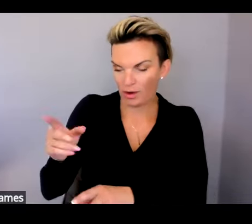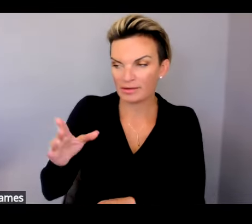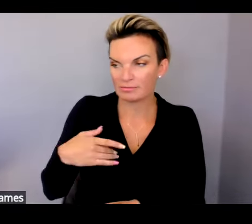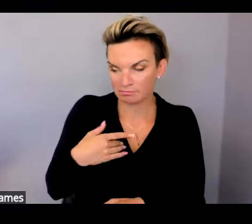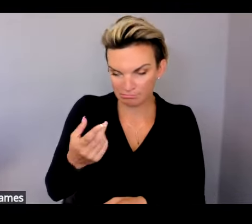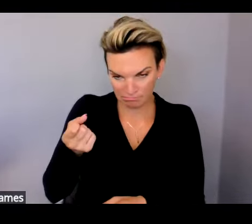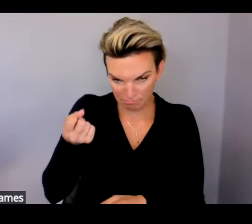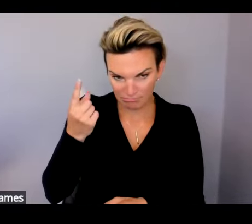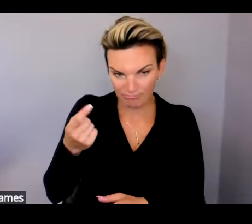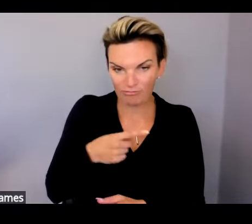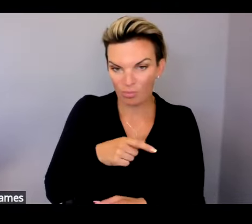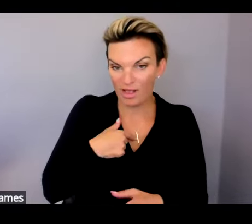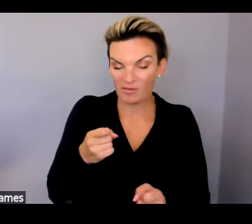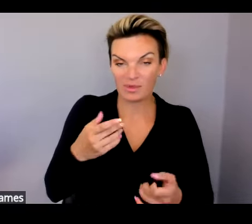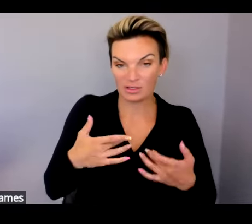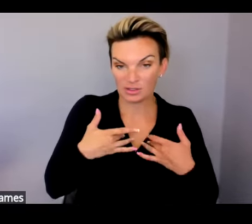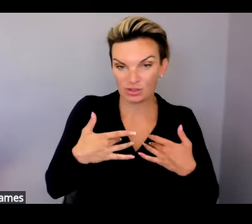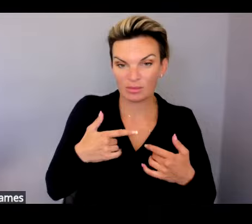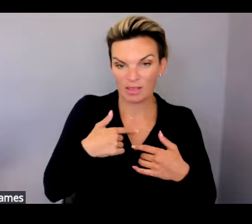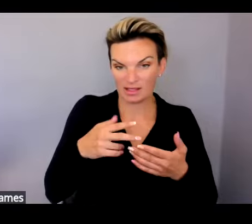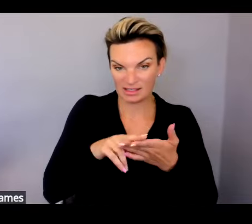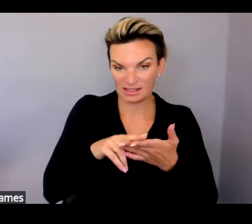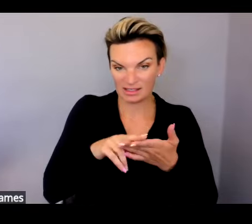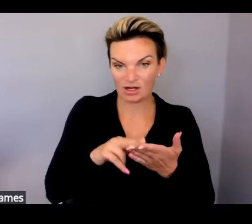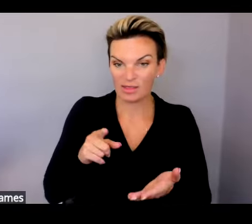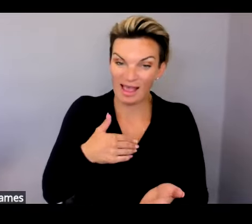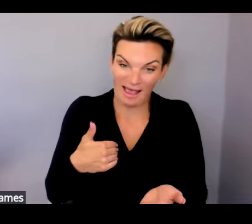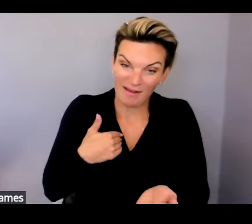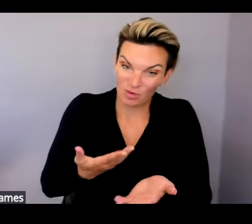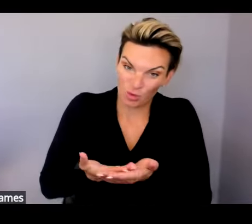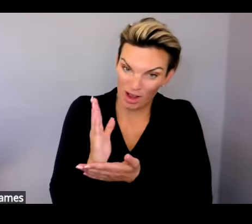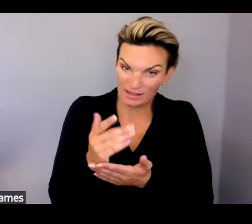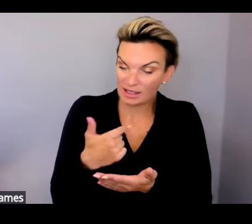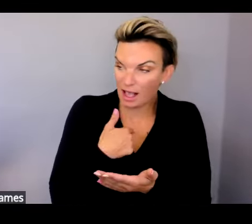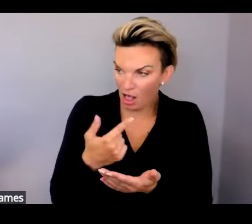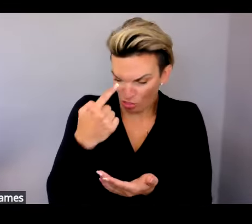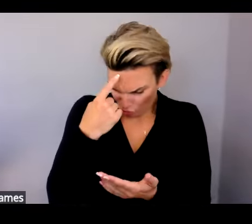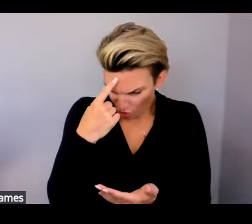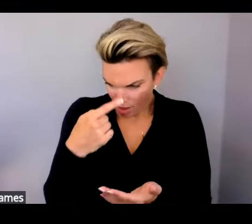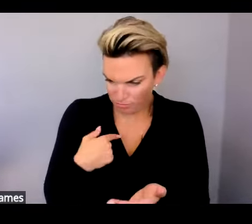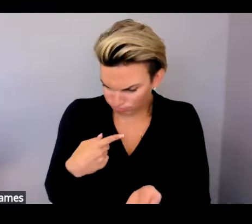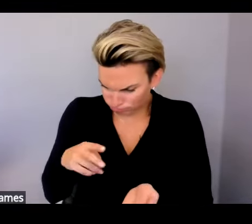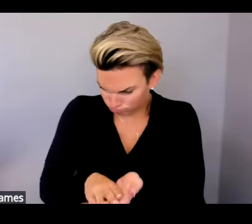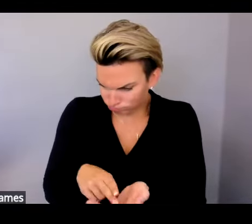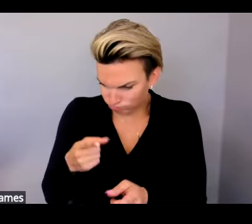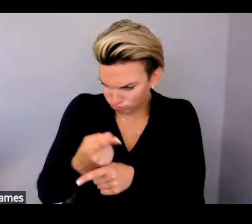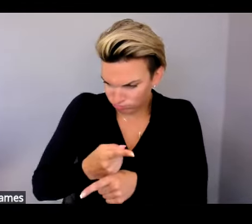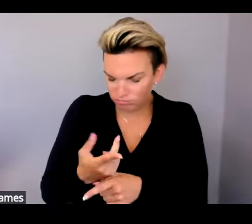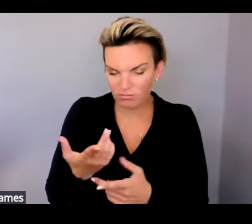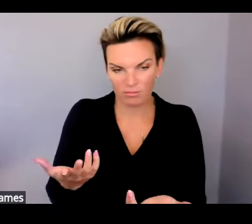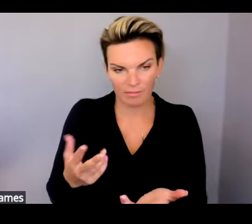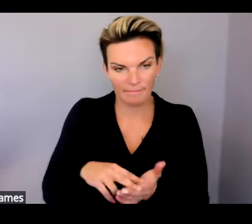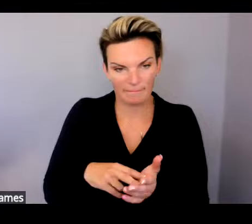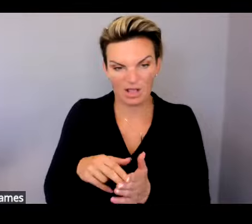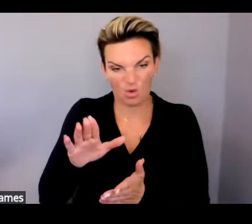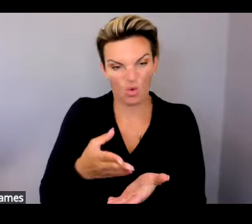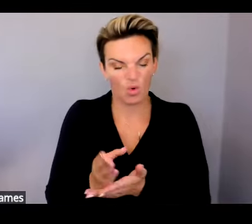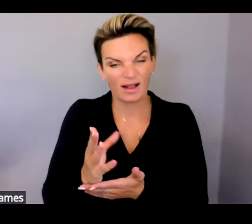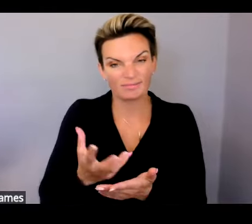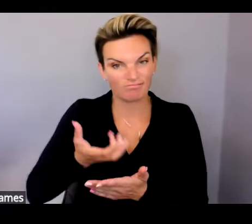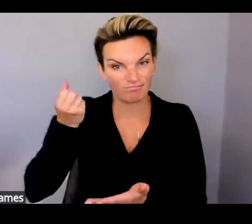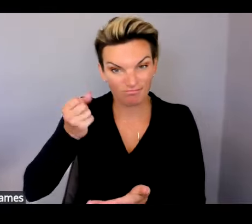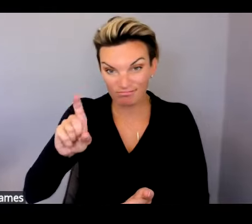about the signers here. They have rights as well. But part of the process, and again, going back to the sponsors, going back to the candidates, it's